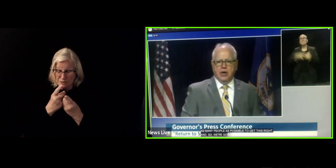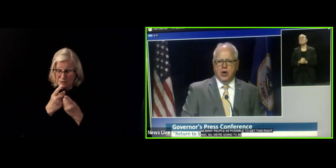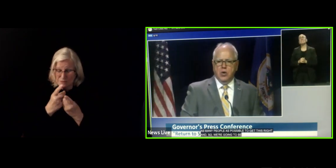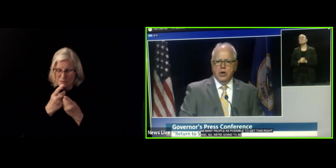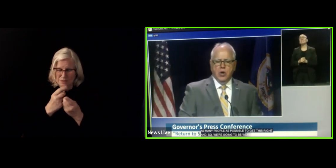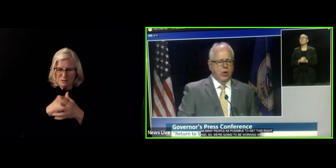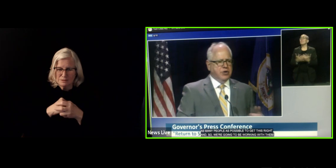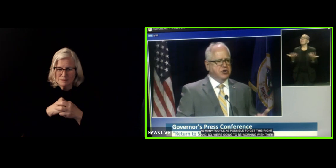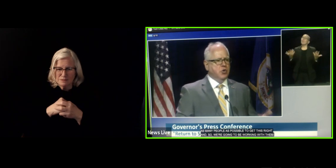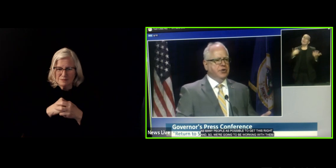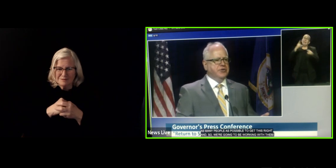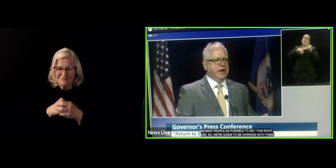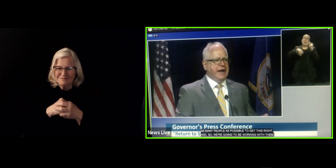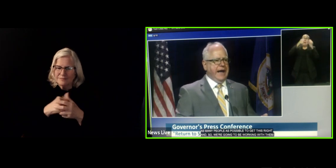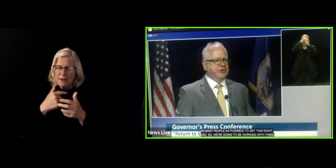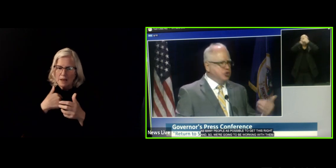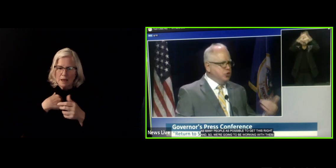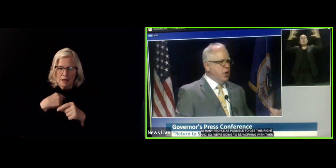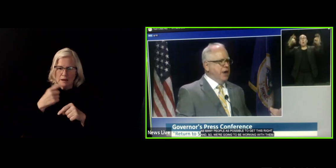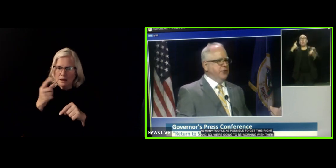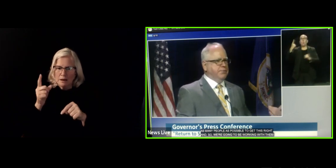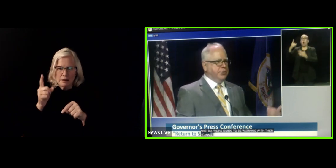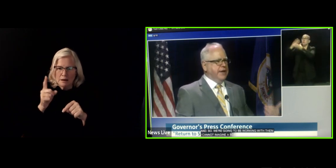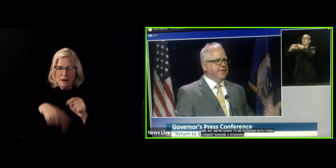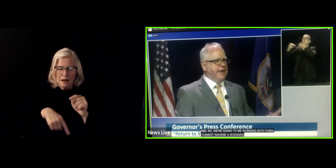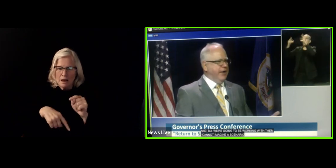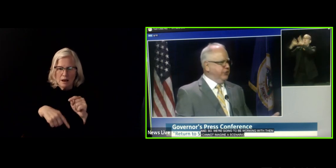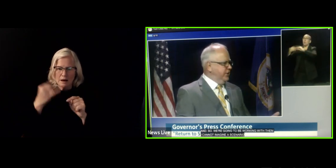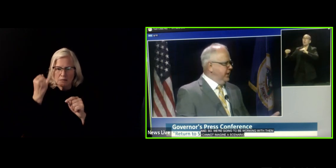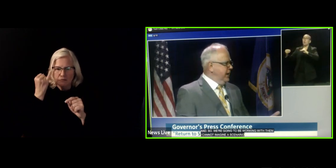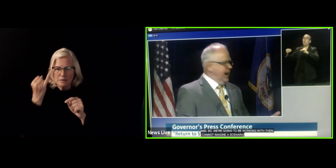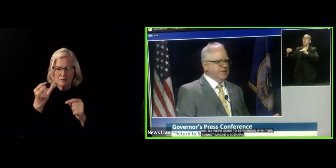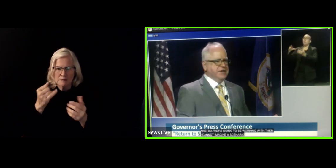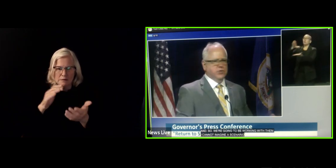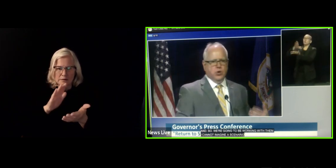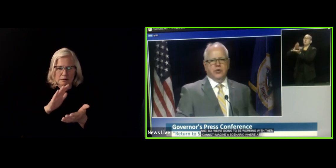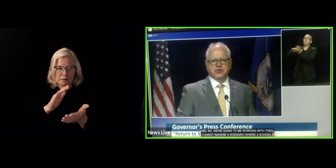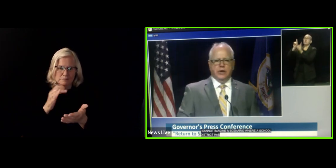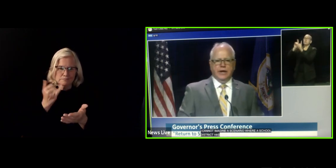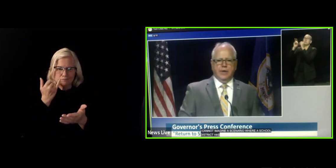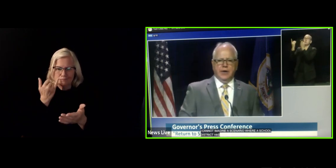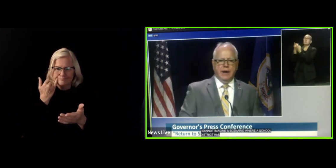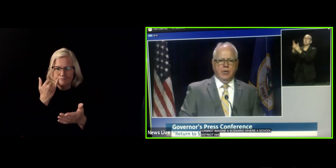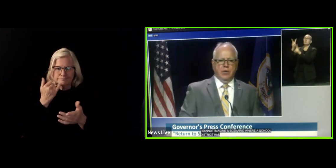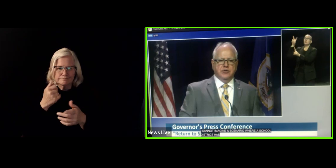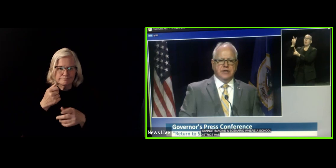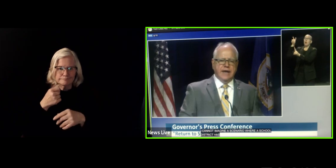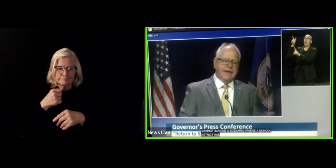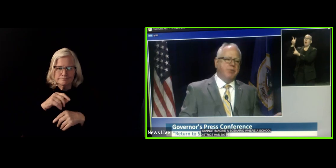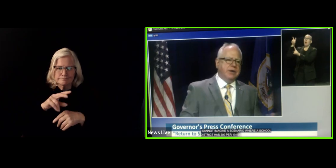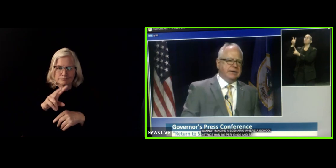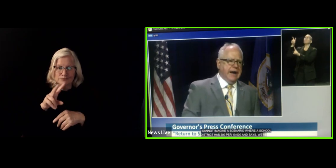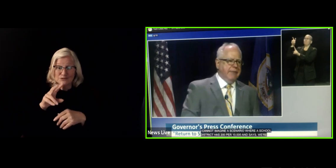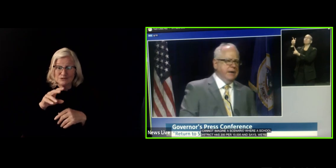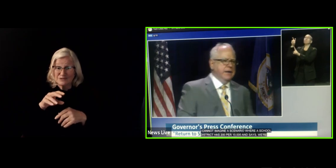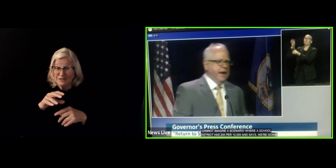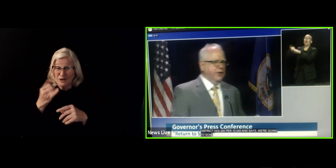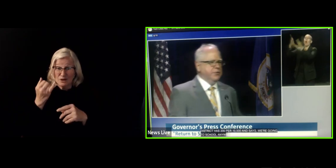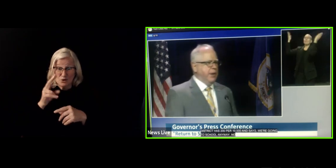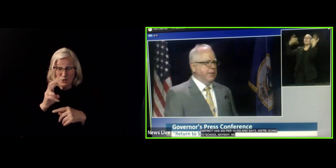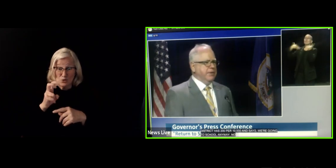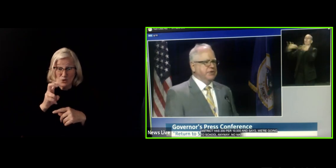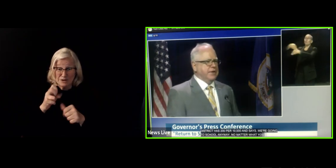scenario where a school district has 200 per 10,000 and says, we're going to school anyway, no matter what you say. At that point in time, the